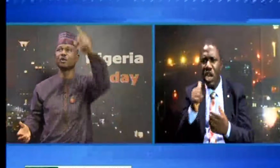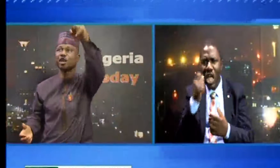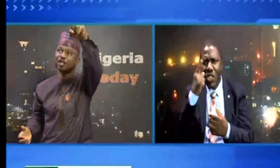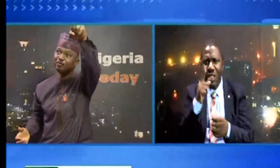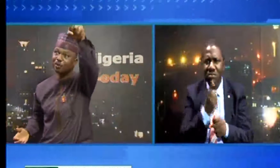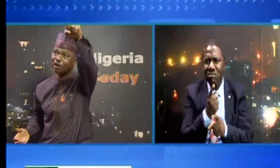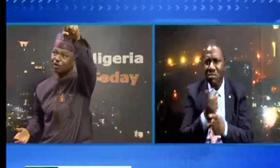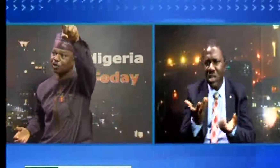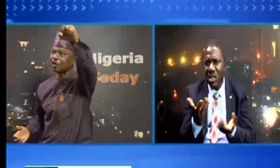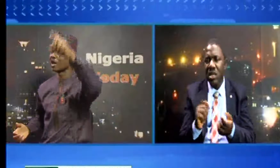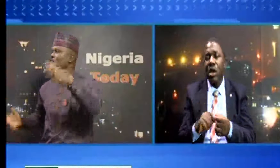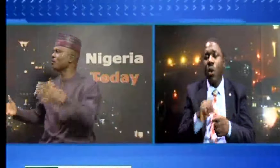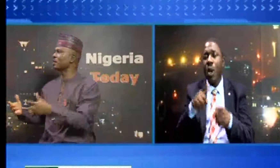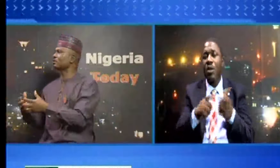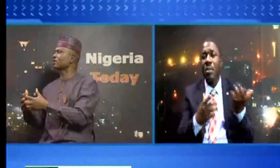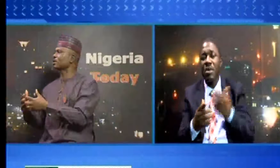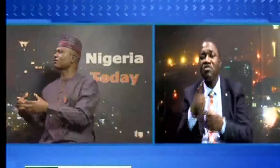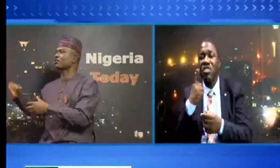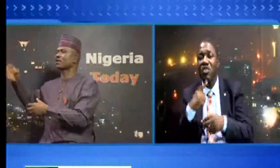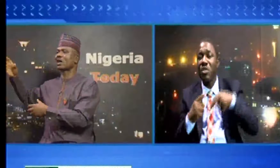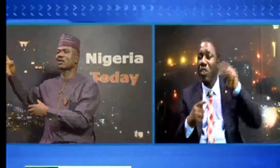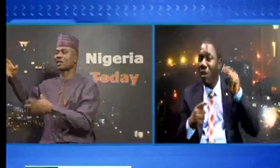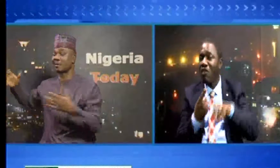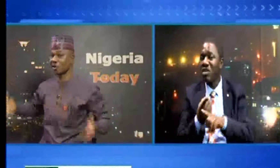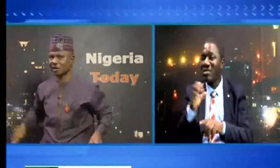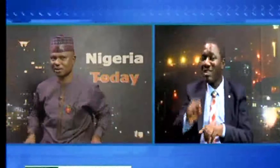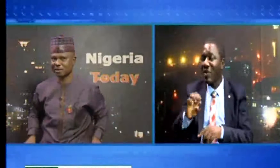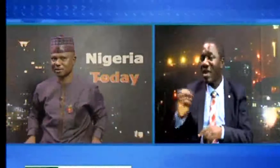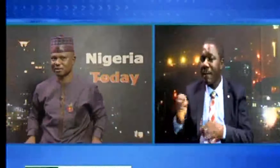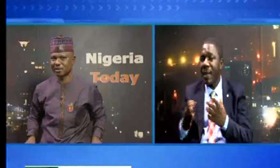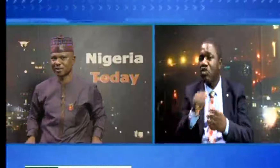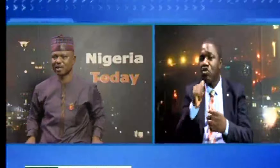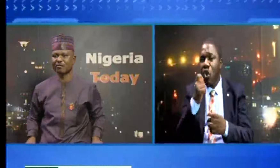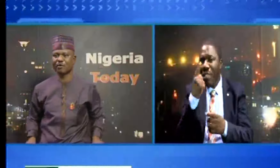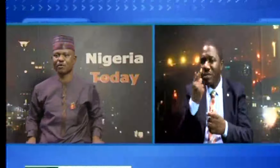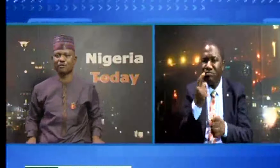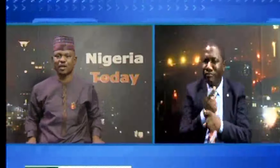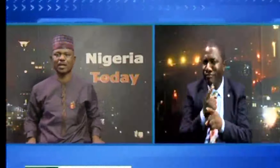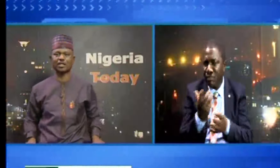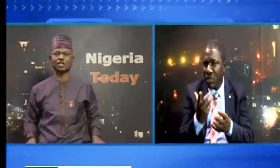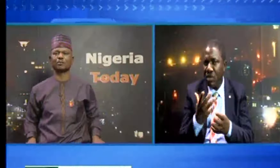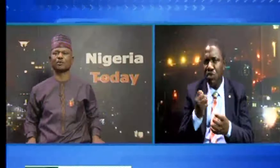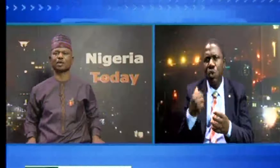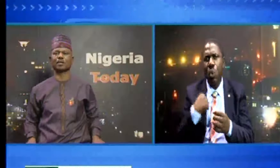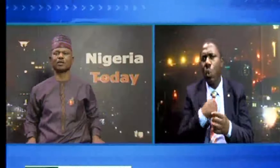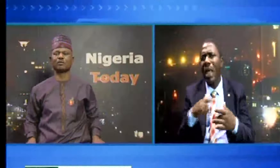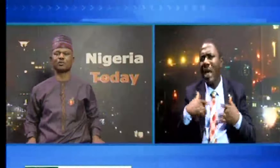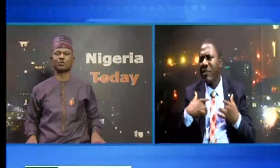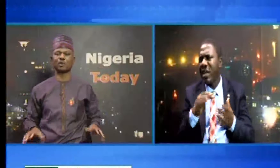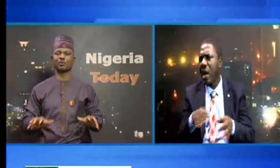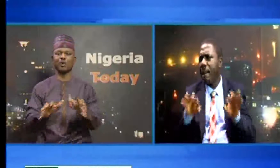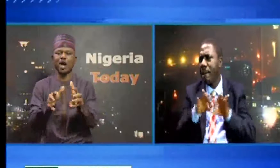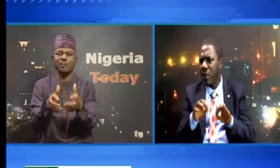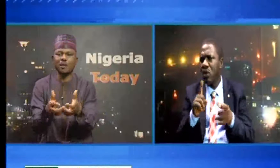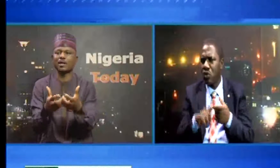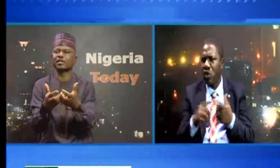you bring a deaf from the north and you match him with a deaf from the south, they may not understand themselves. Therefore, we feel that it is important for us to be